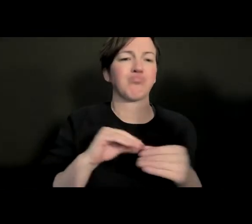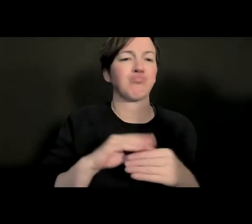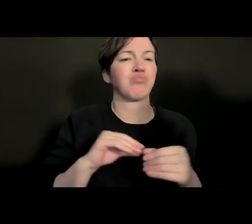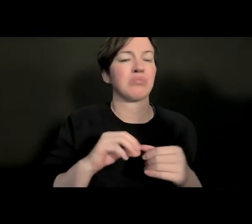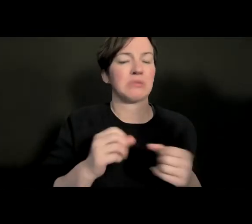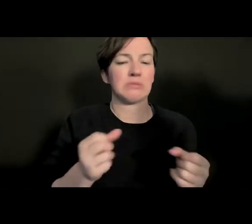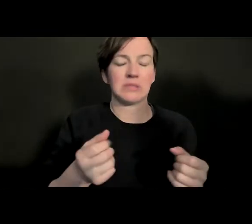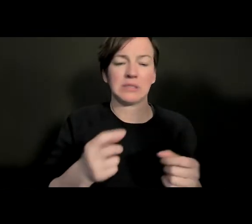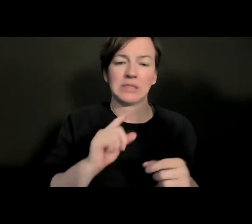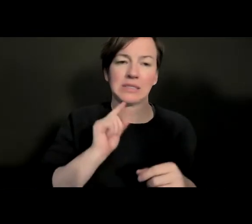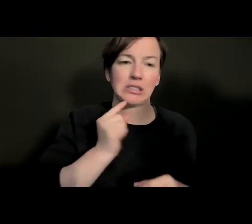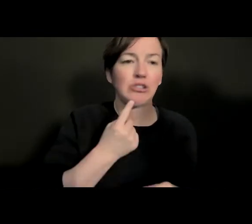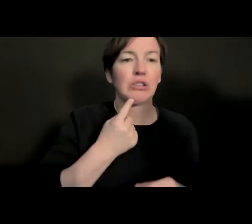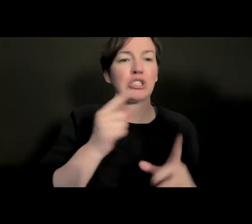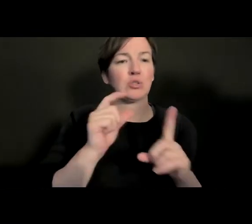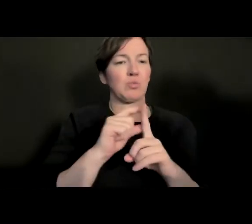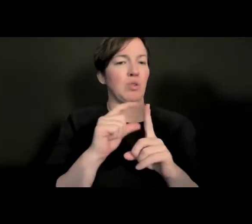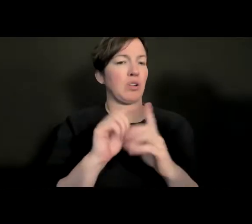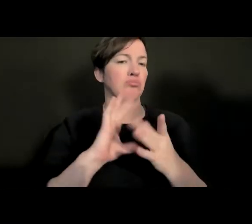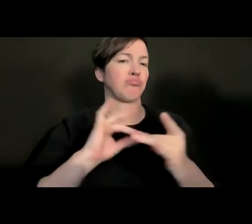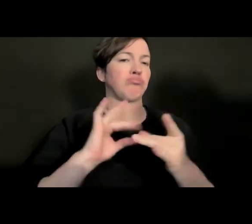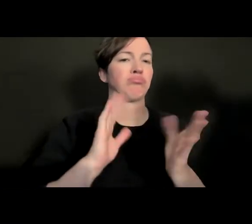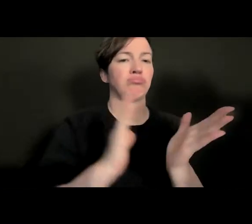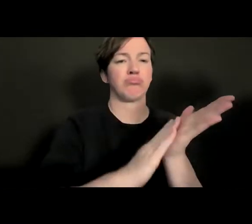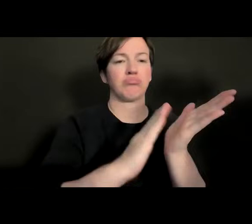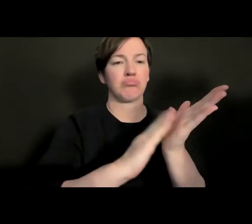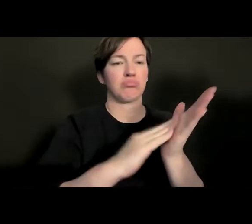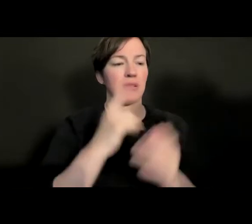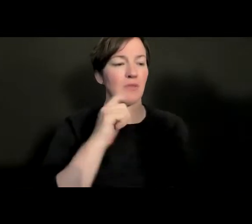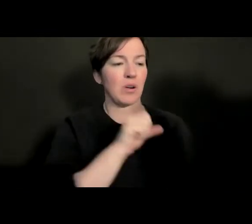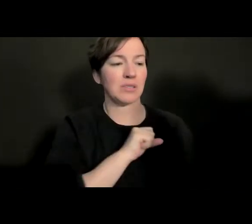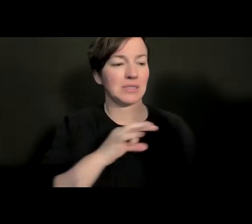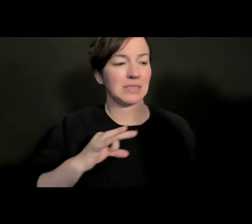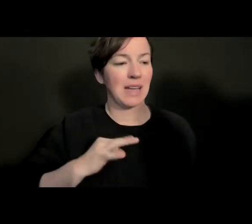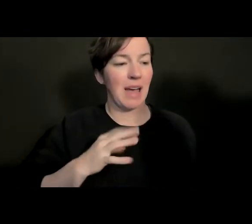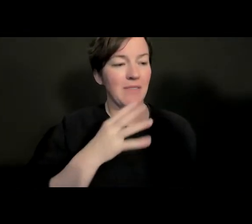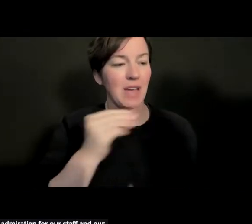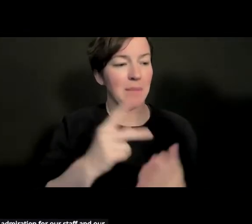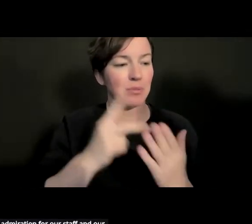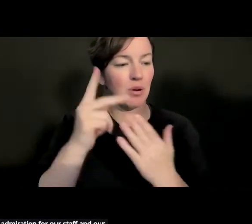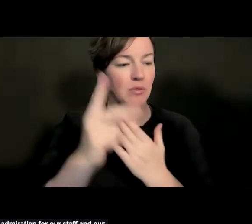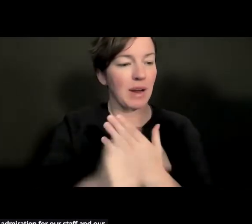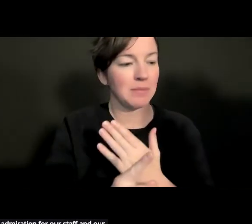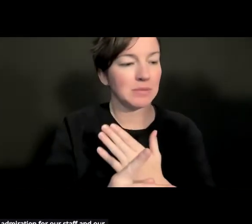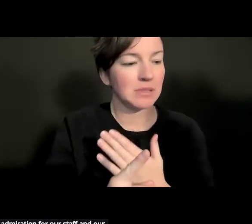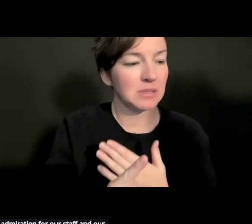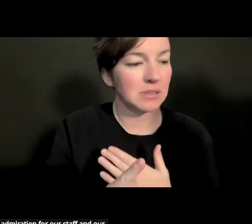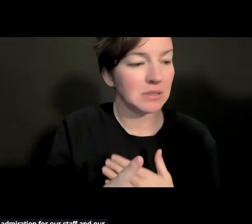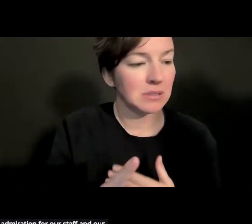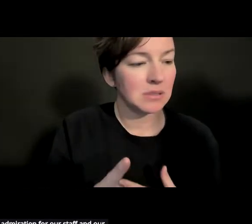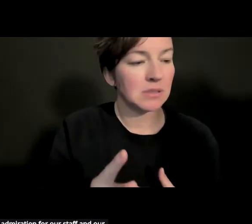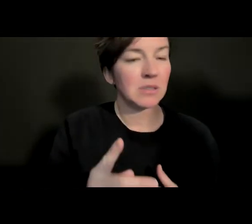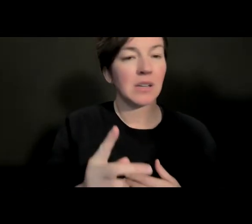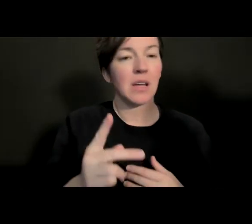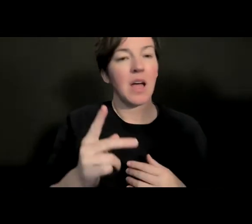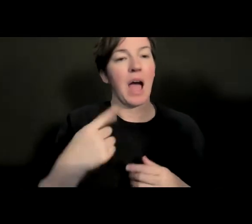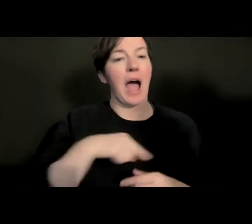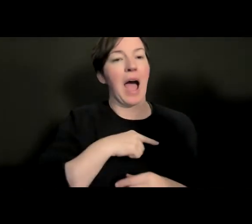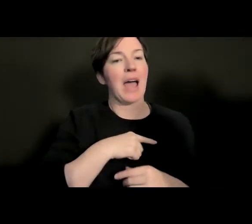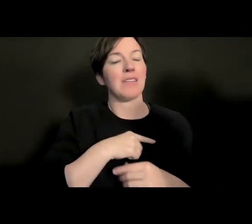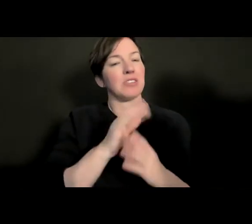words of praise and admiration for our staff and our programs. I have strived to develop